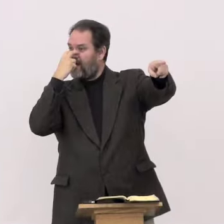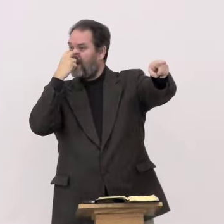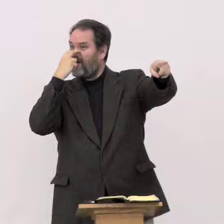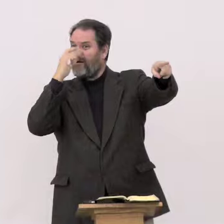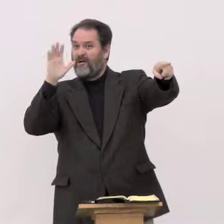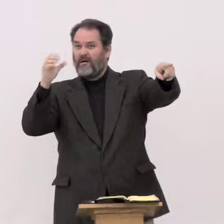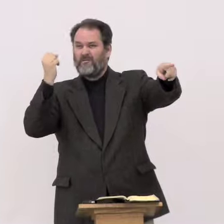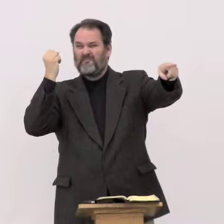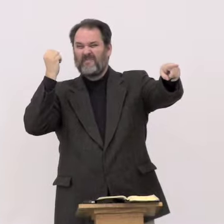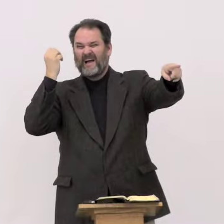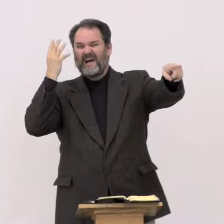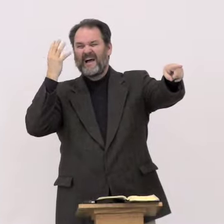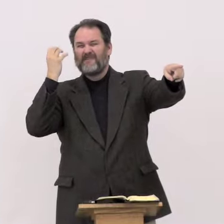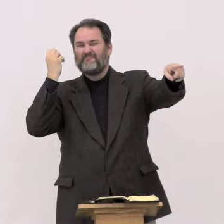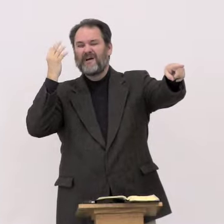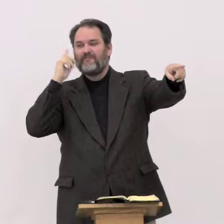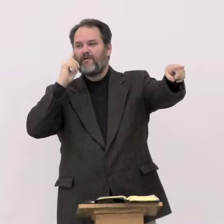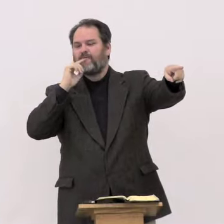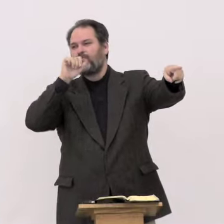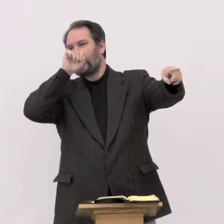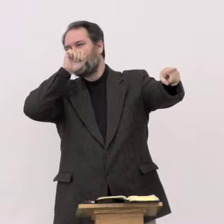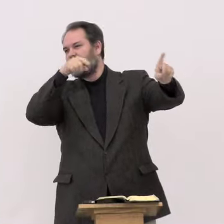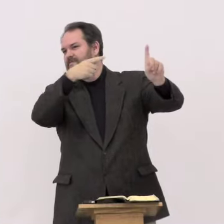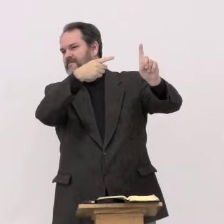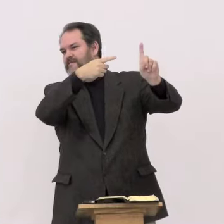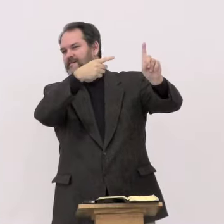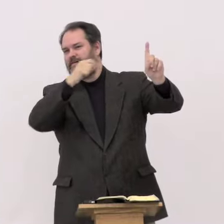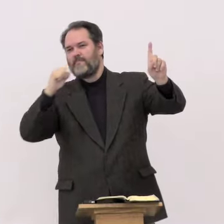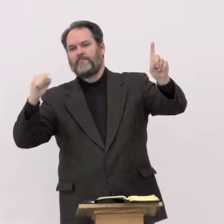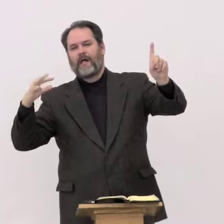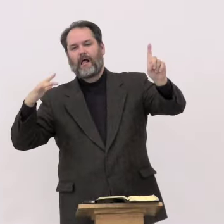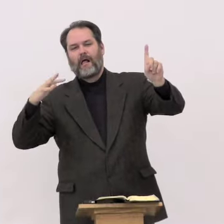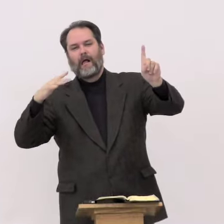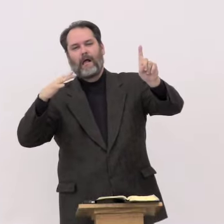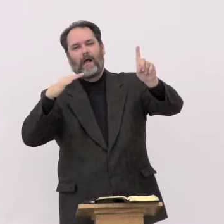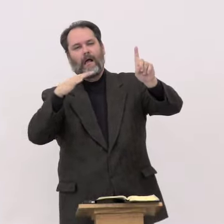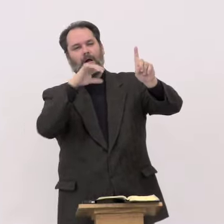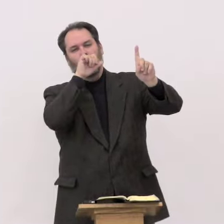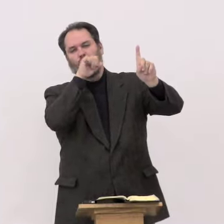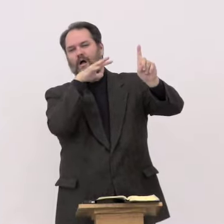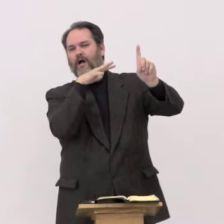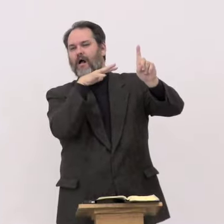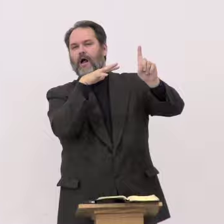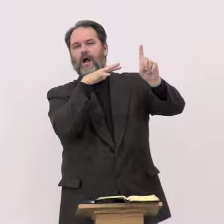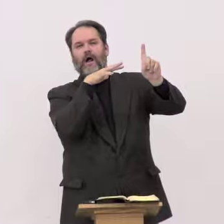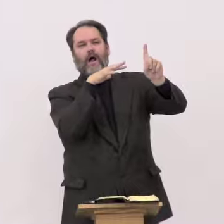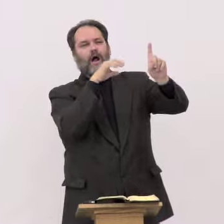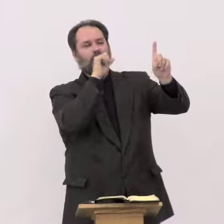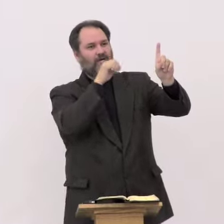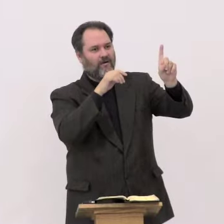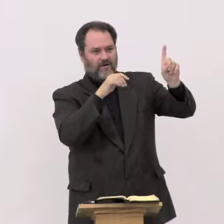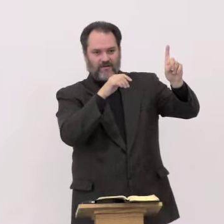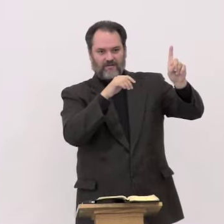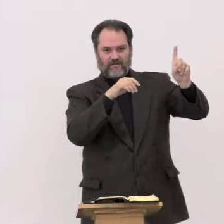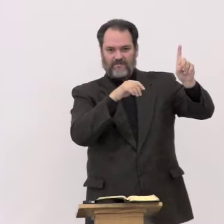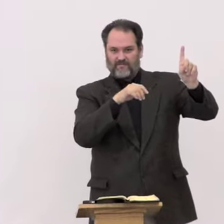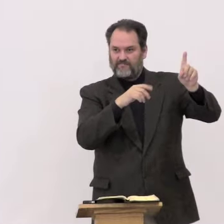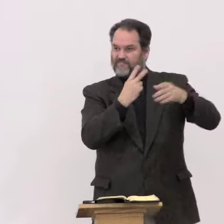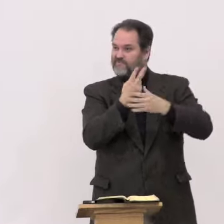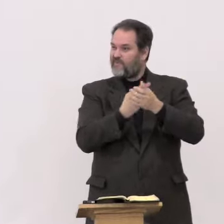he's blind. That's the thing. And many deaf people love him, but really he's blind.